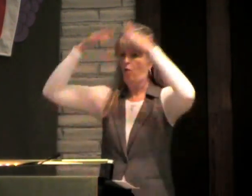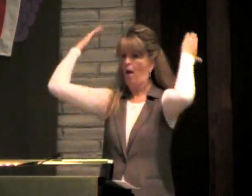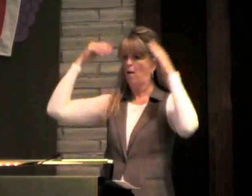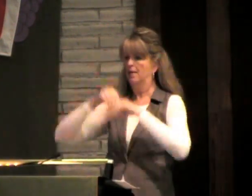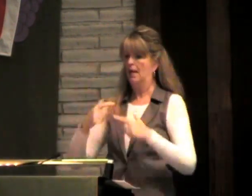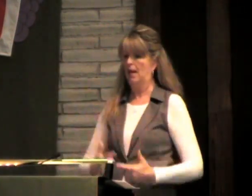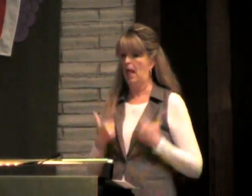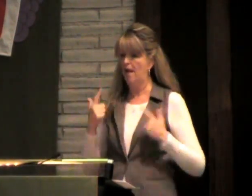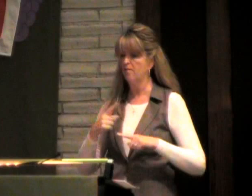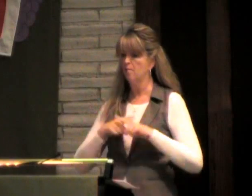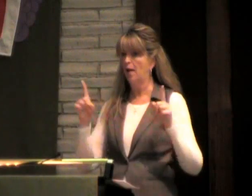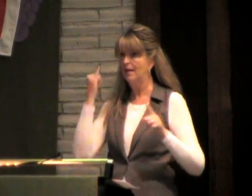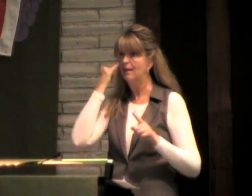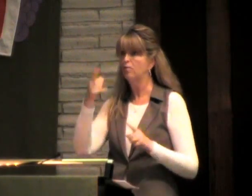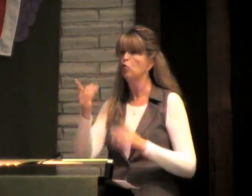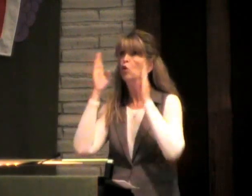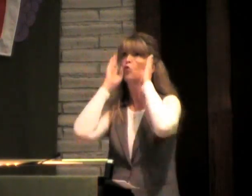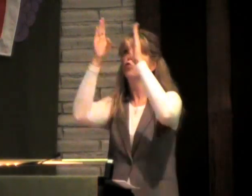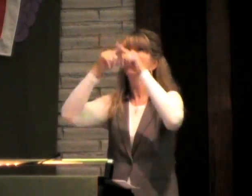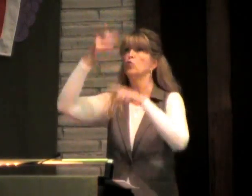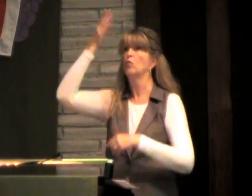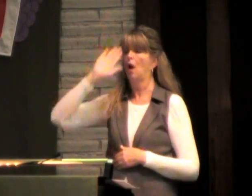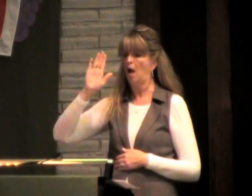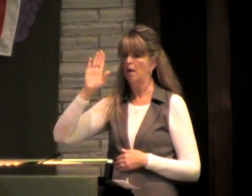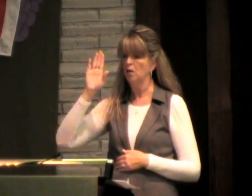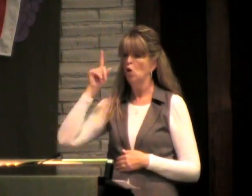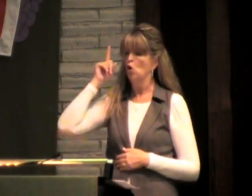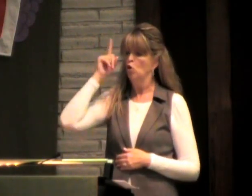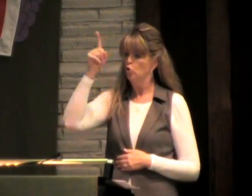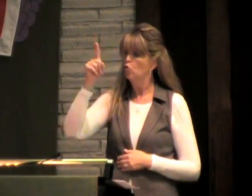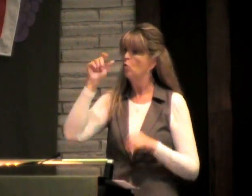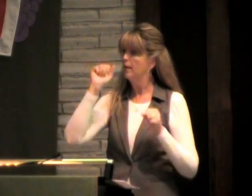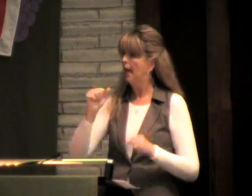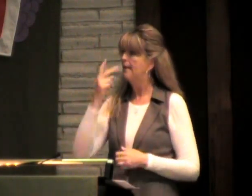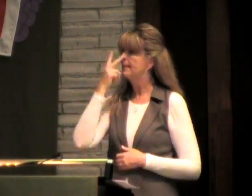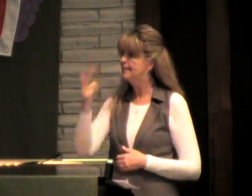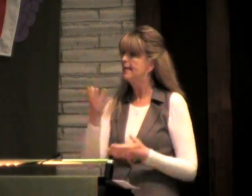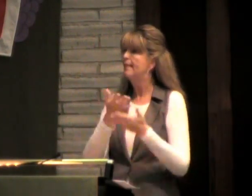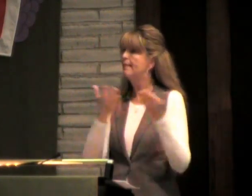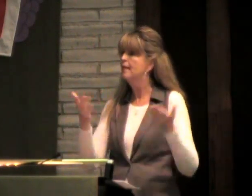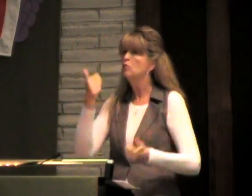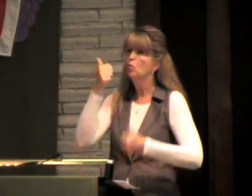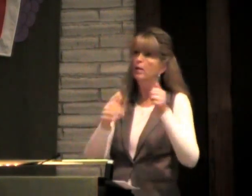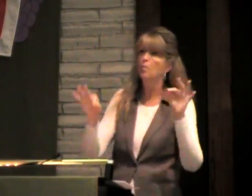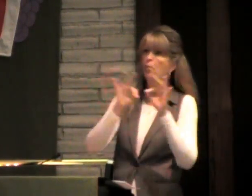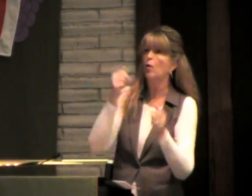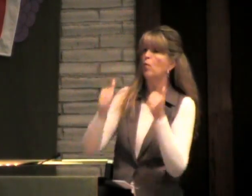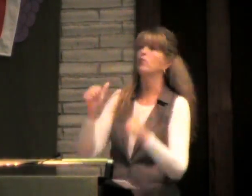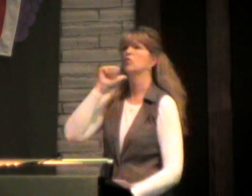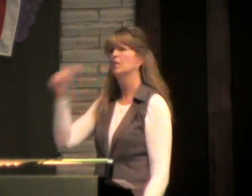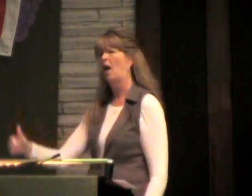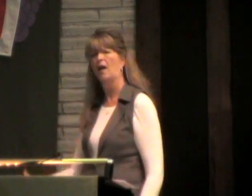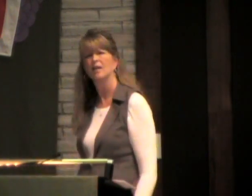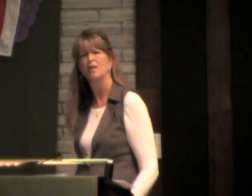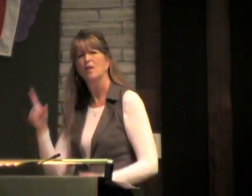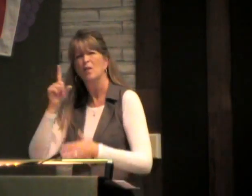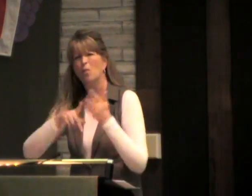Paul said that a lot of people are overwhelmed in life, but if you turn your eyes to God, you can see things which